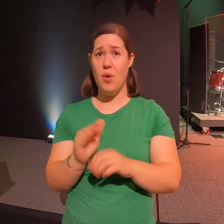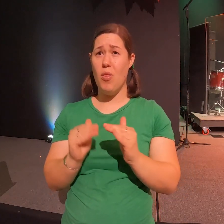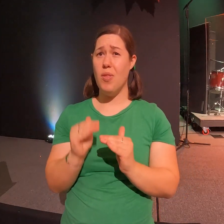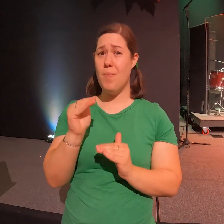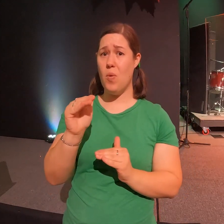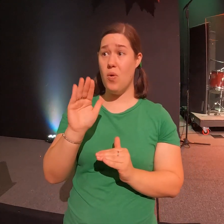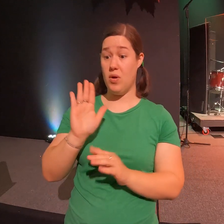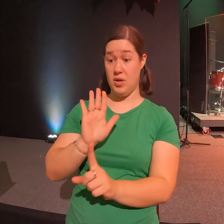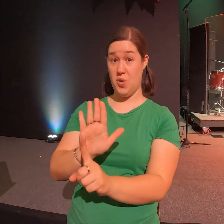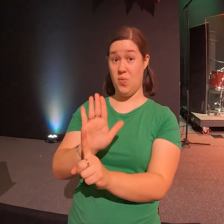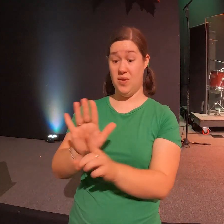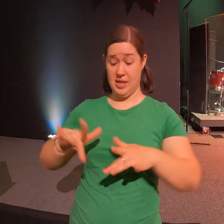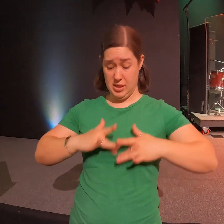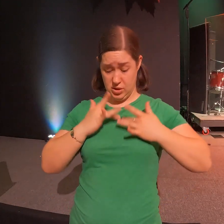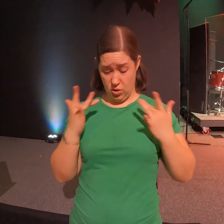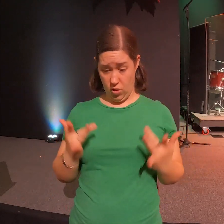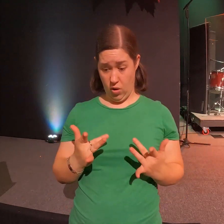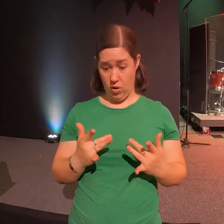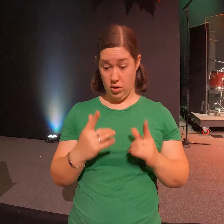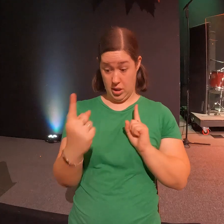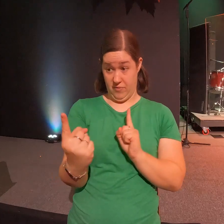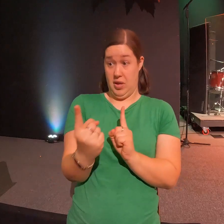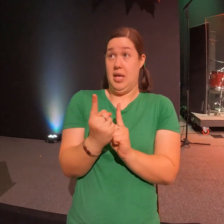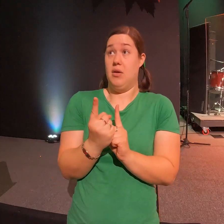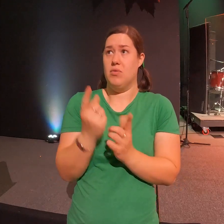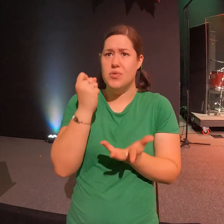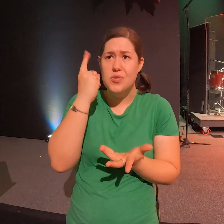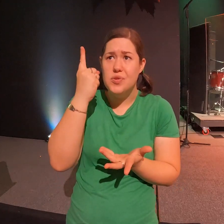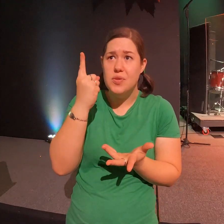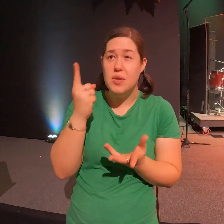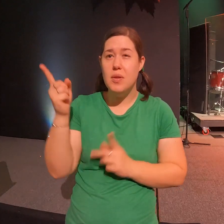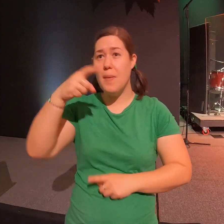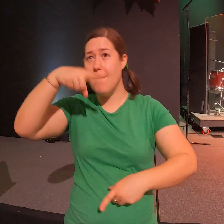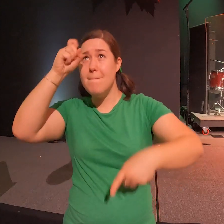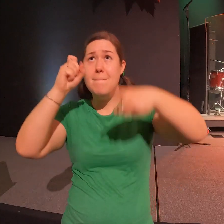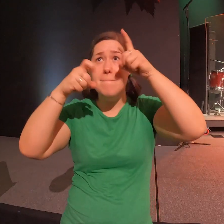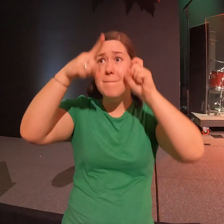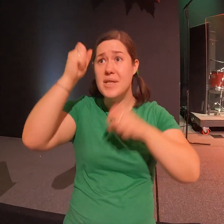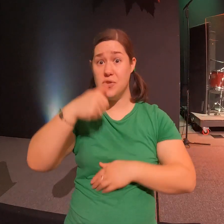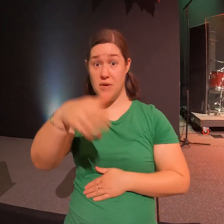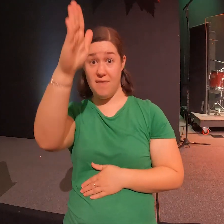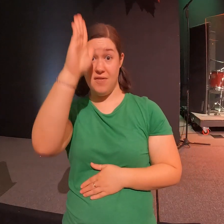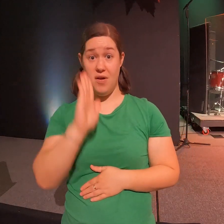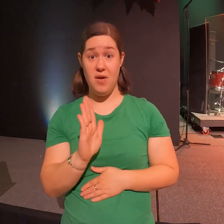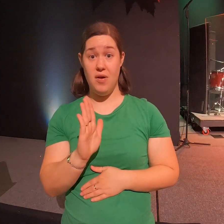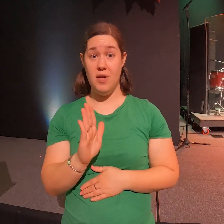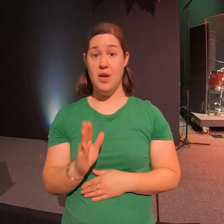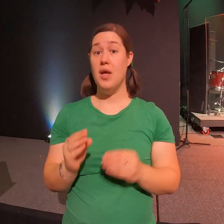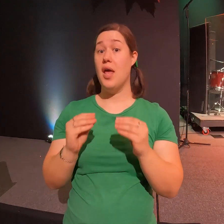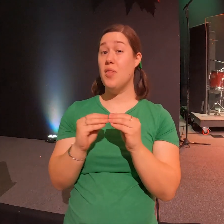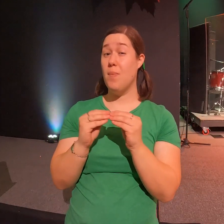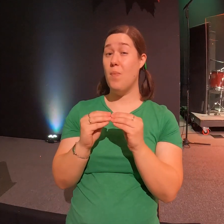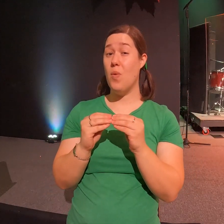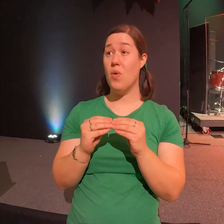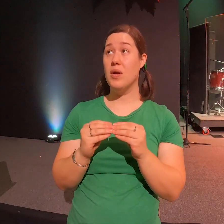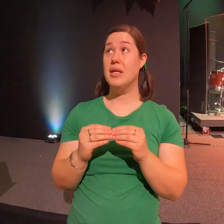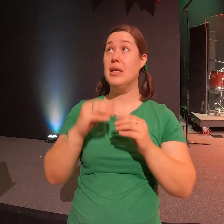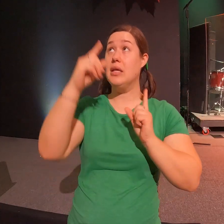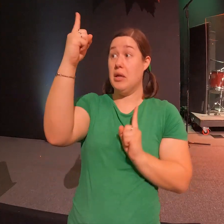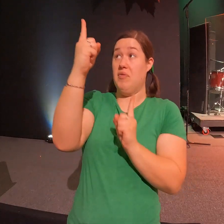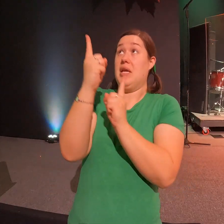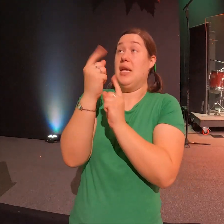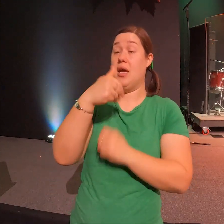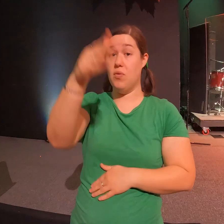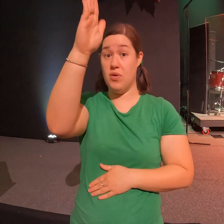God. And the more he found God outside, he also began to feel God and know that